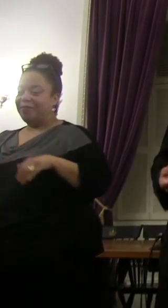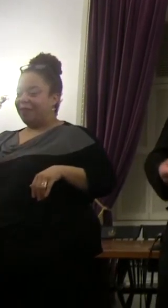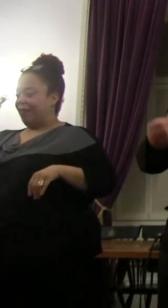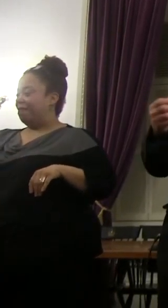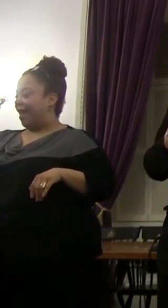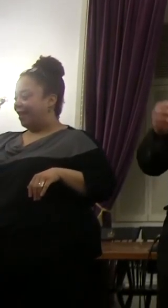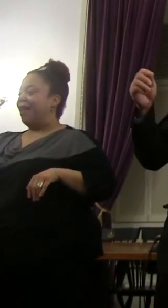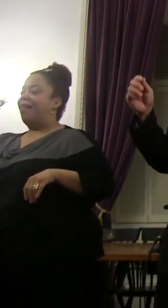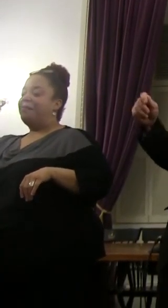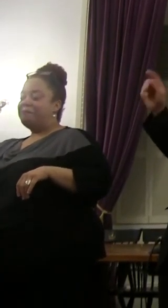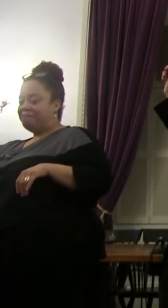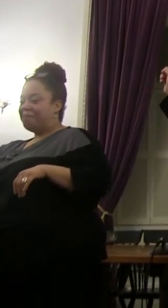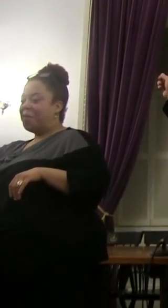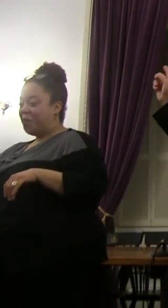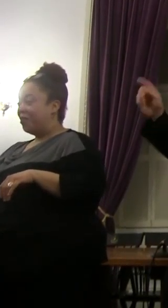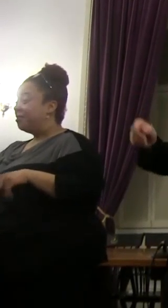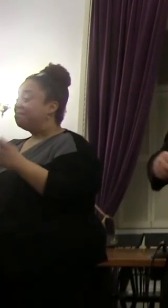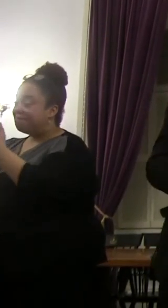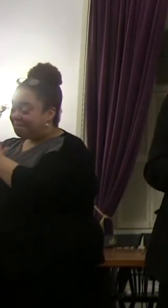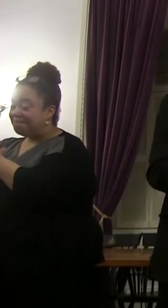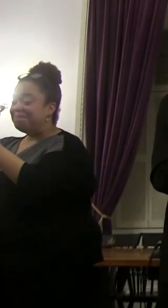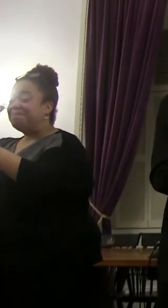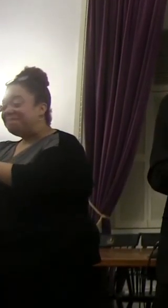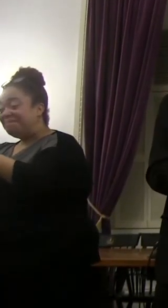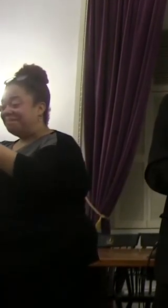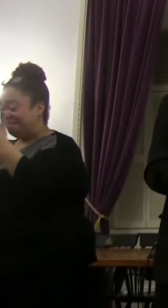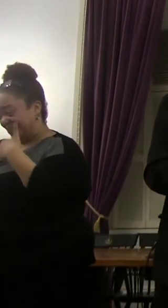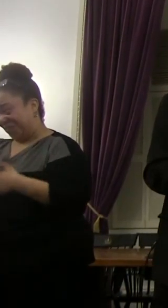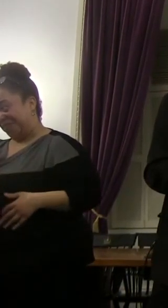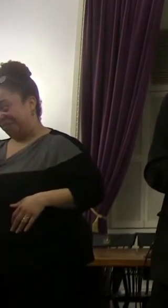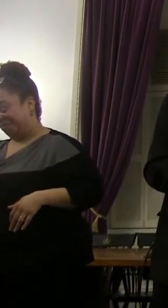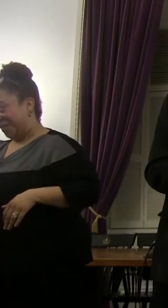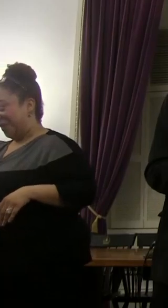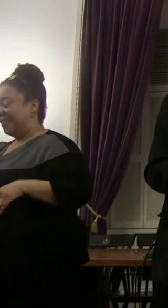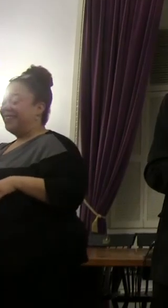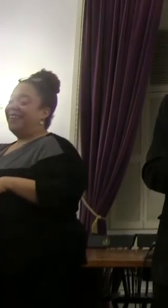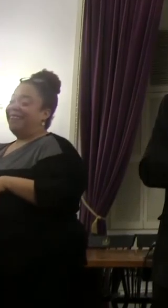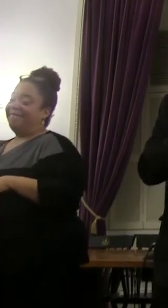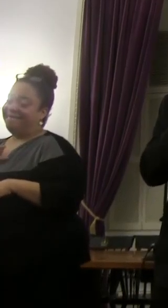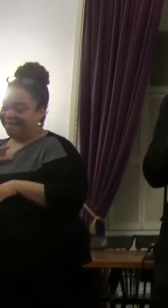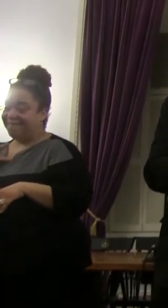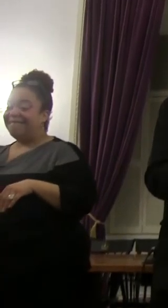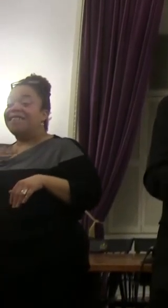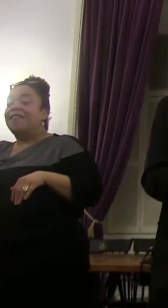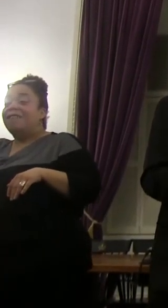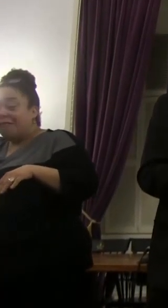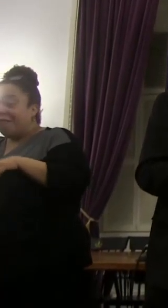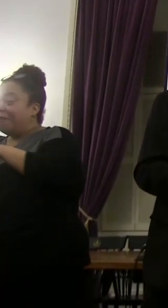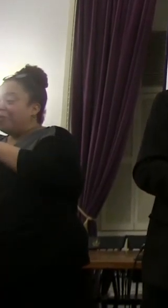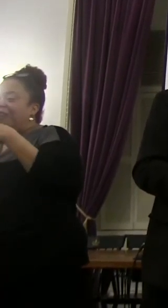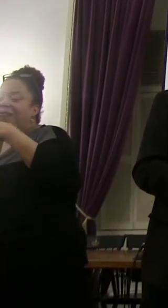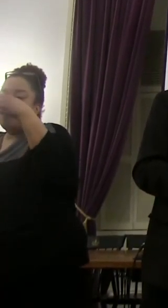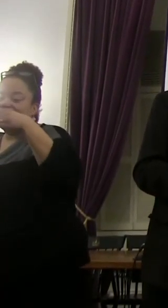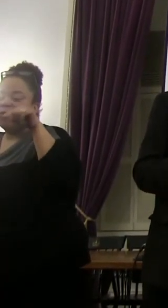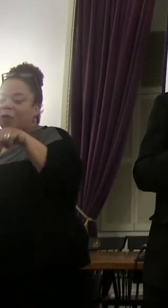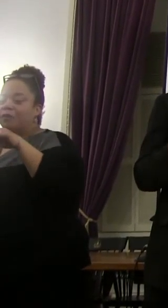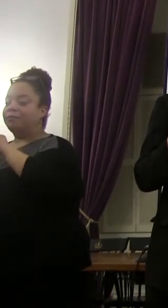normal life he worked right over next door in the in the 133 State Street and